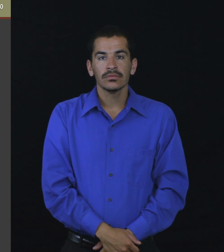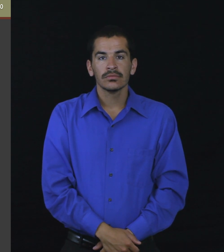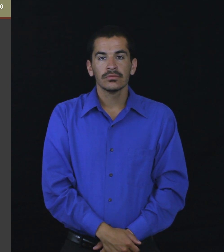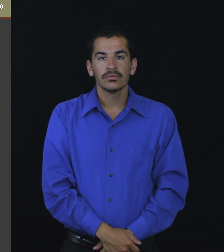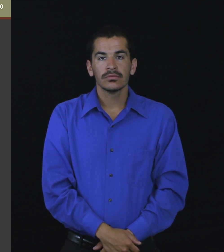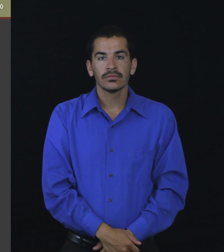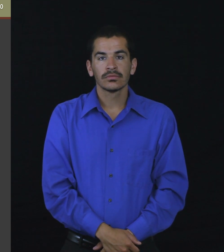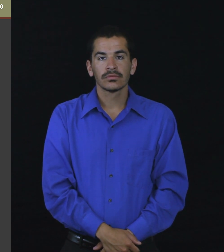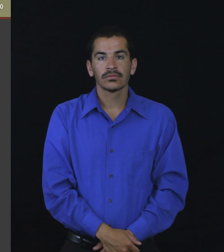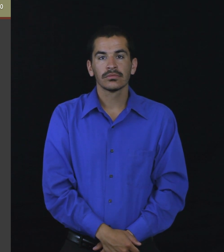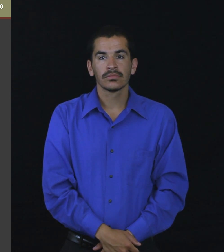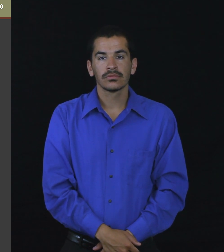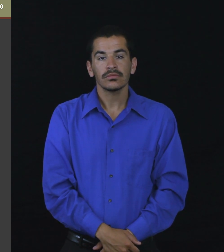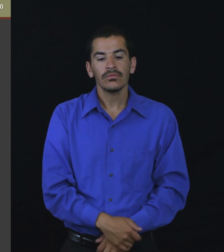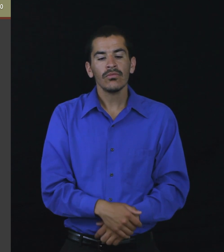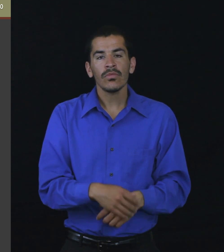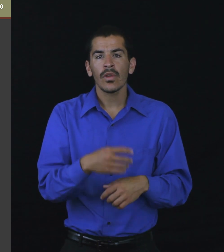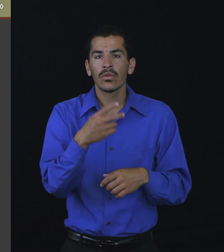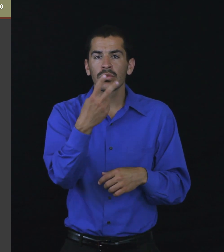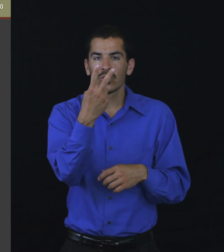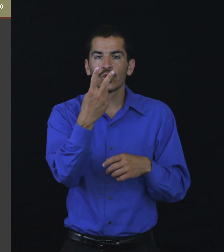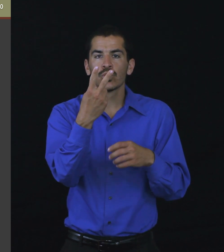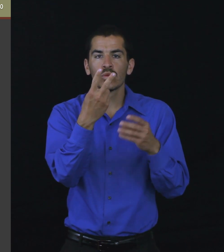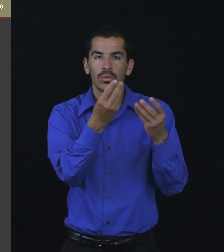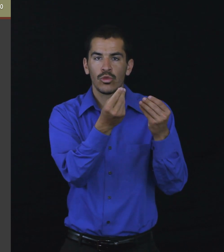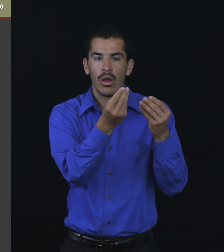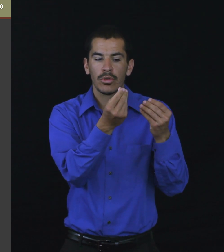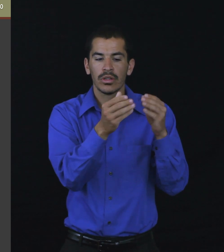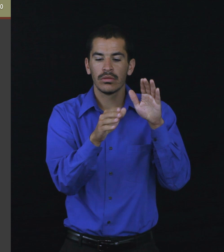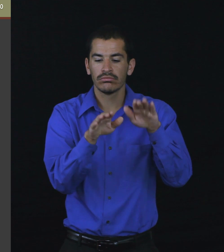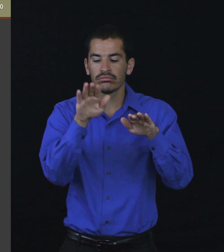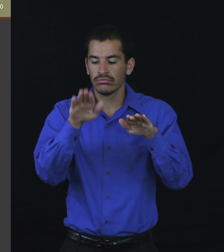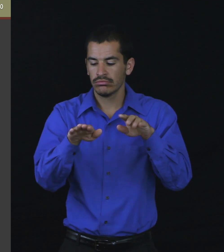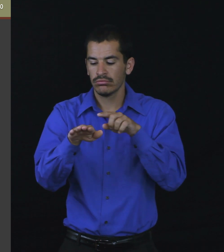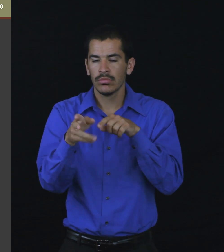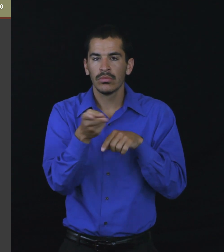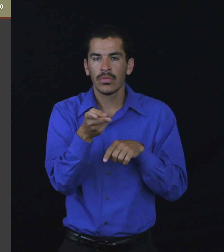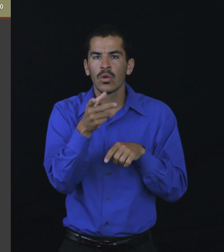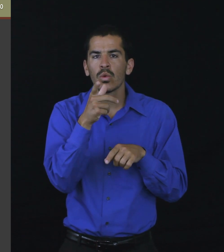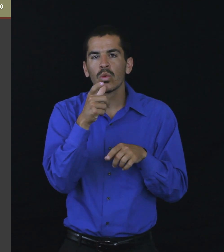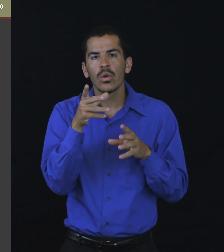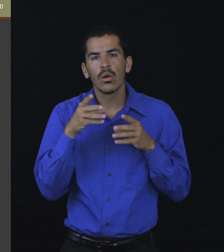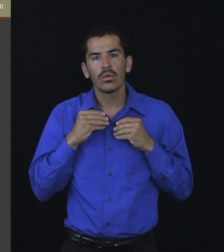These two properties are owned by PCD.